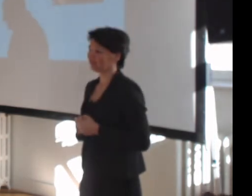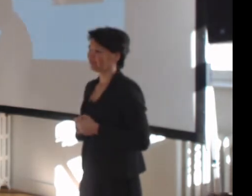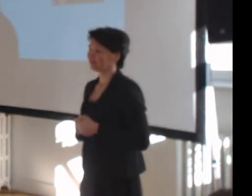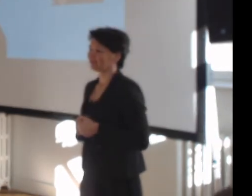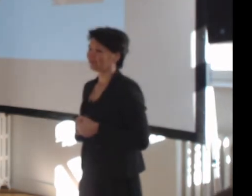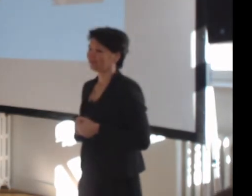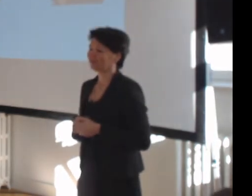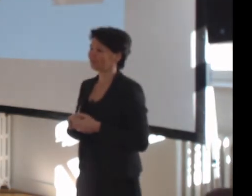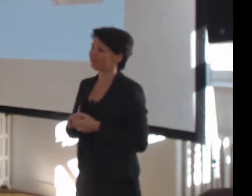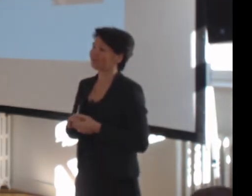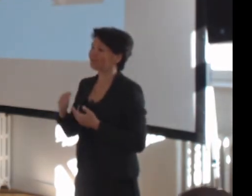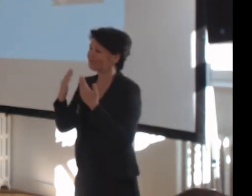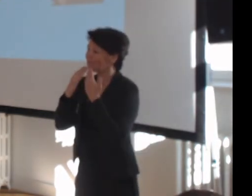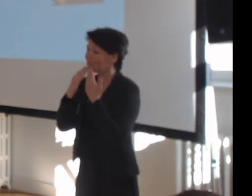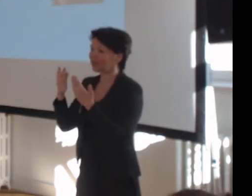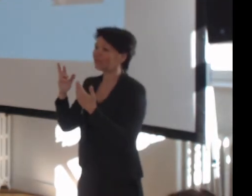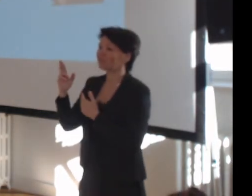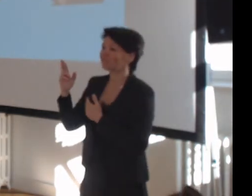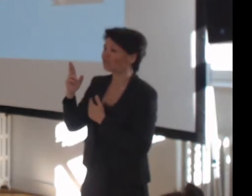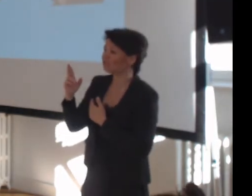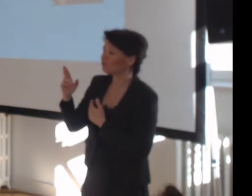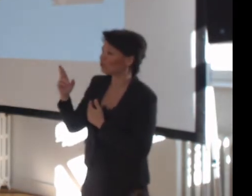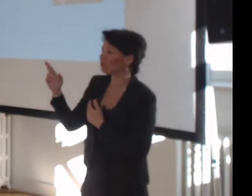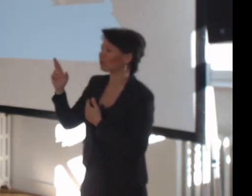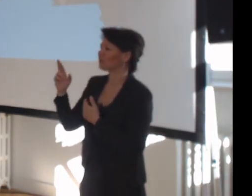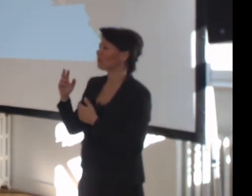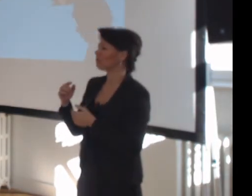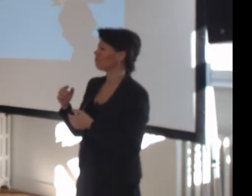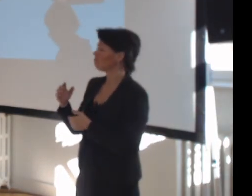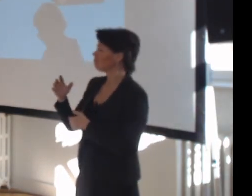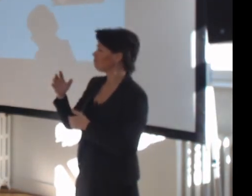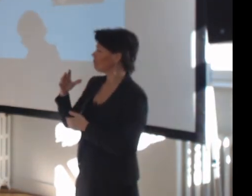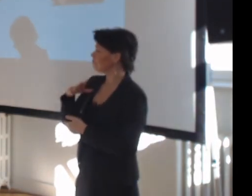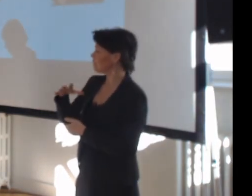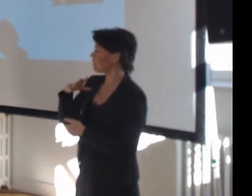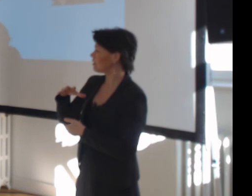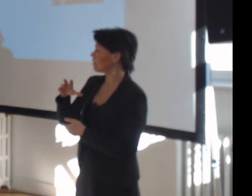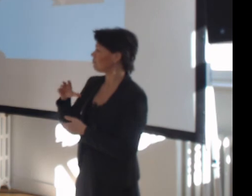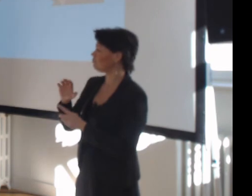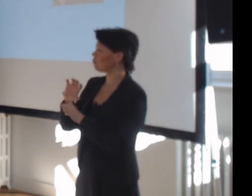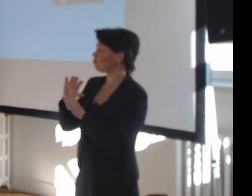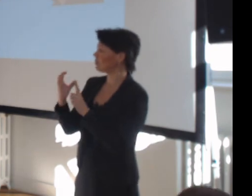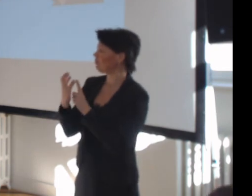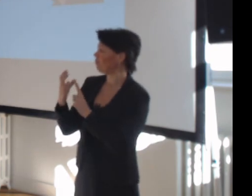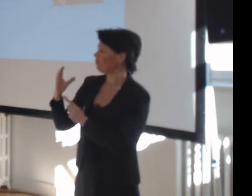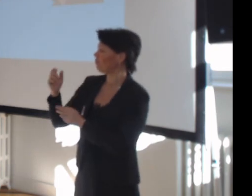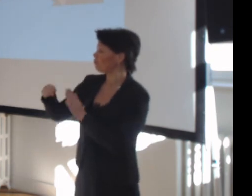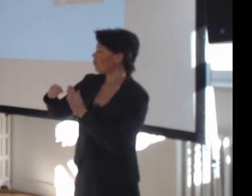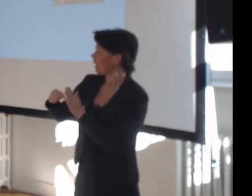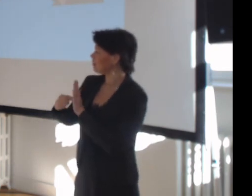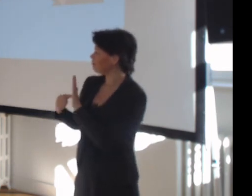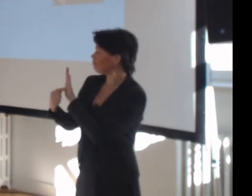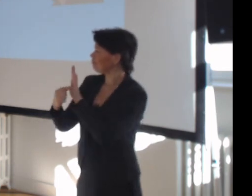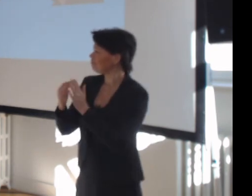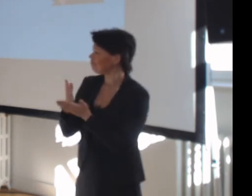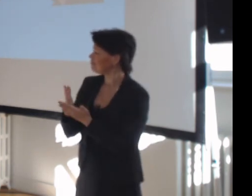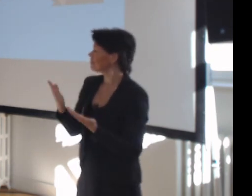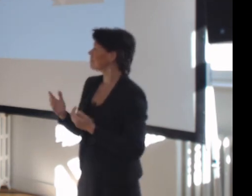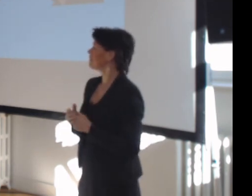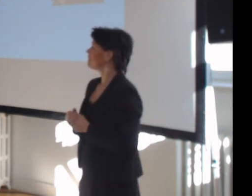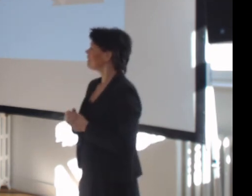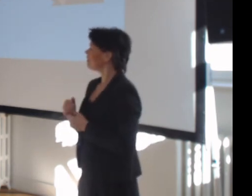Yes, Richard, thank you for your interesting good project. I was wondering whether